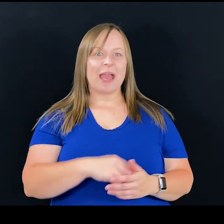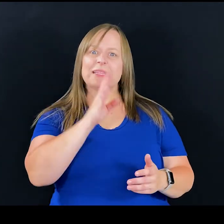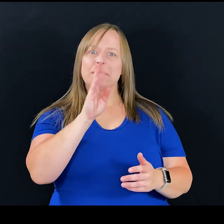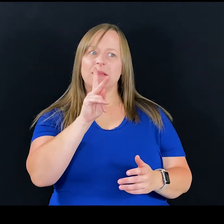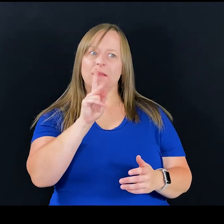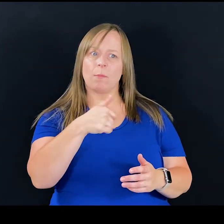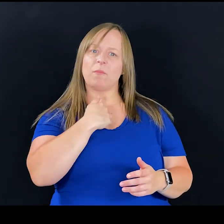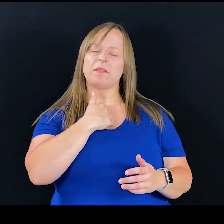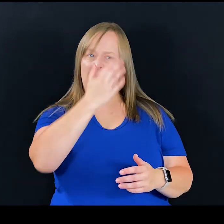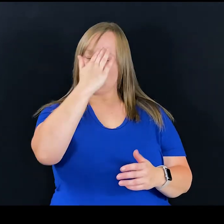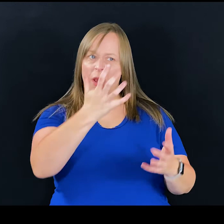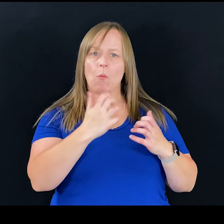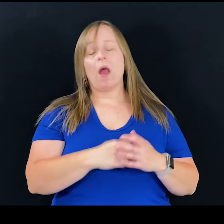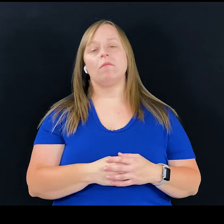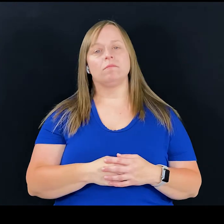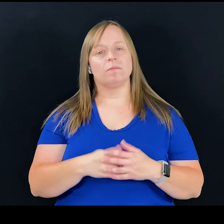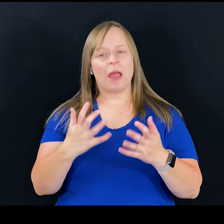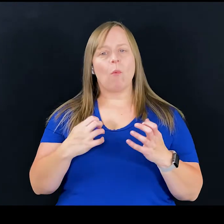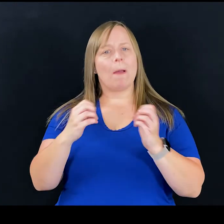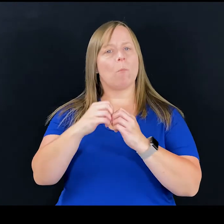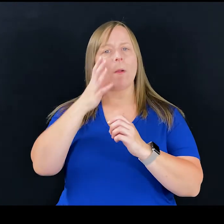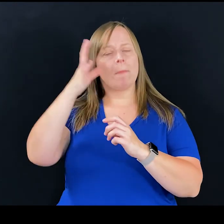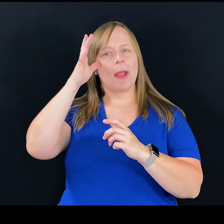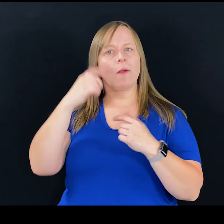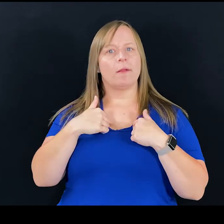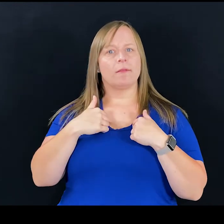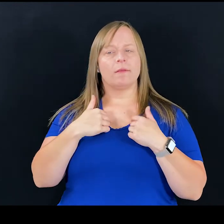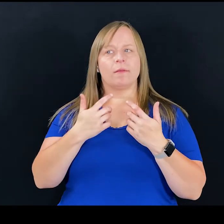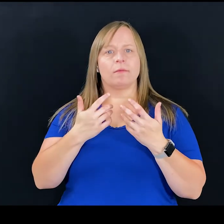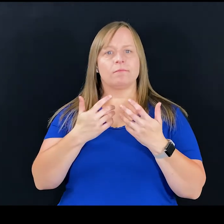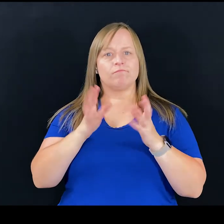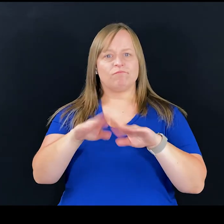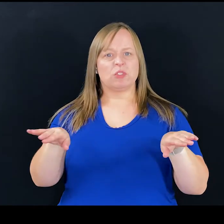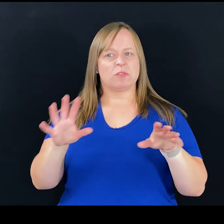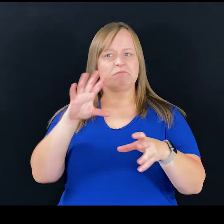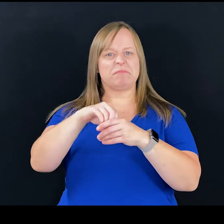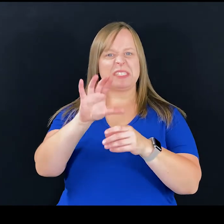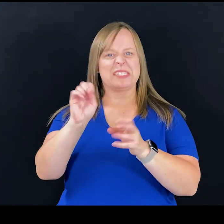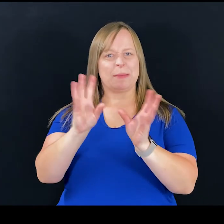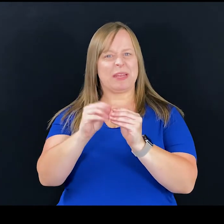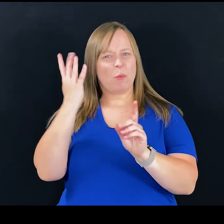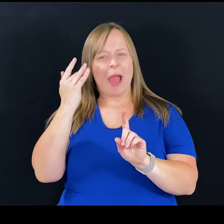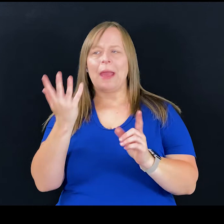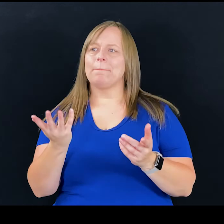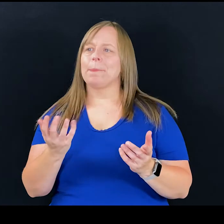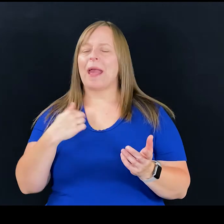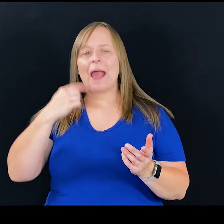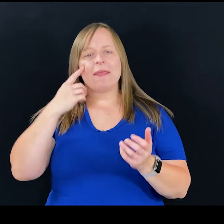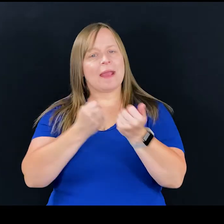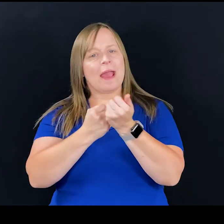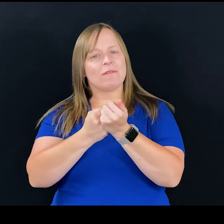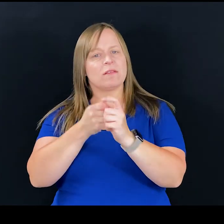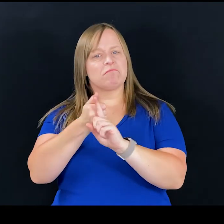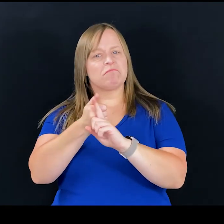knowing what I want. I would like to have more parents have their children at the CSE meetings, because